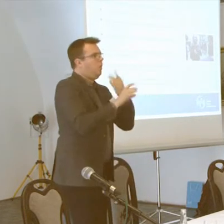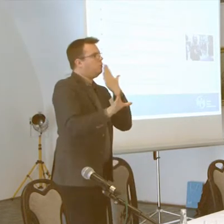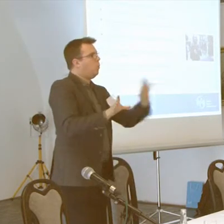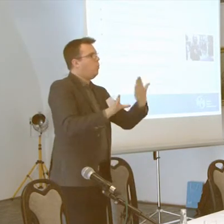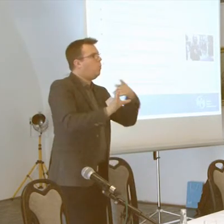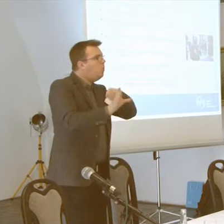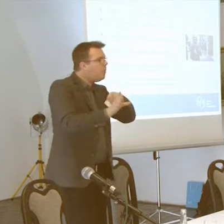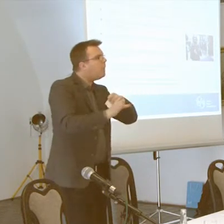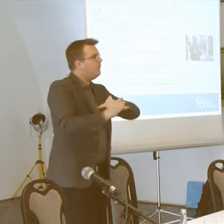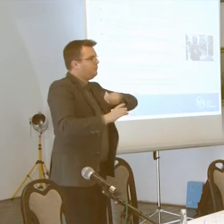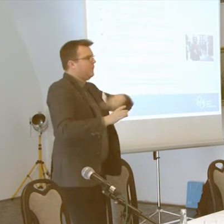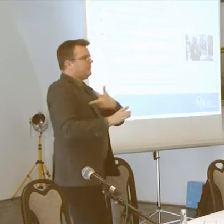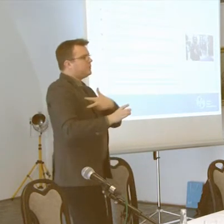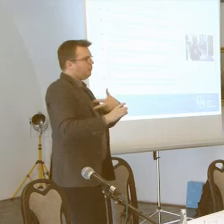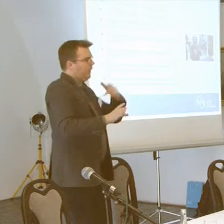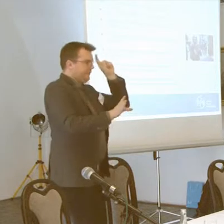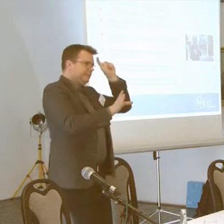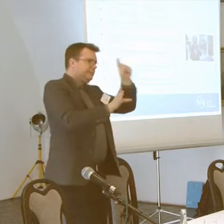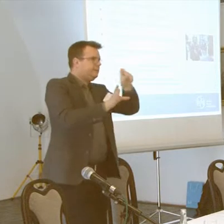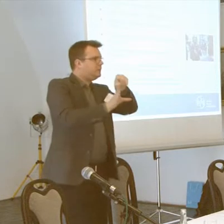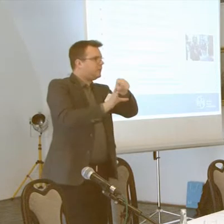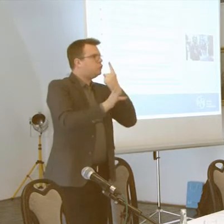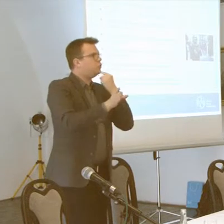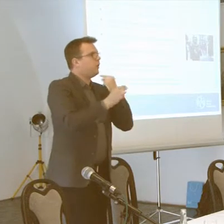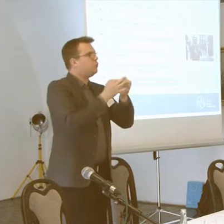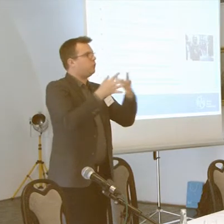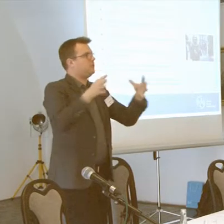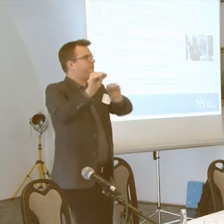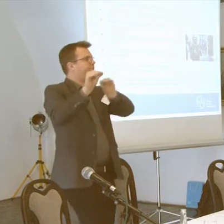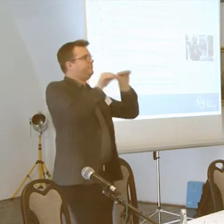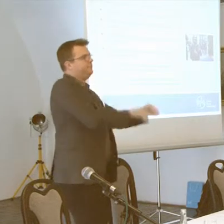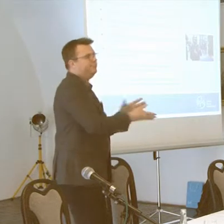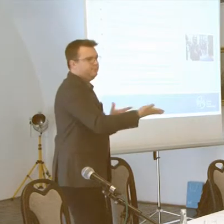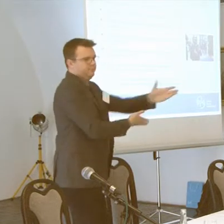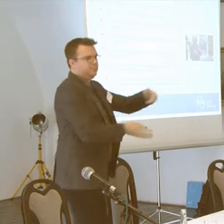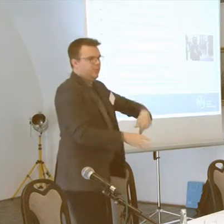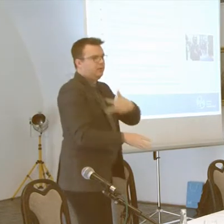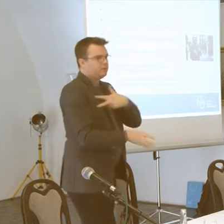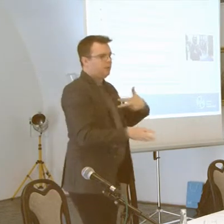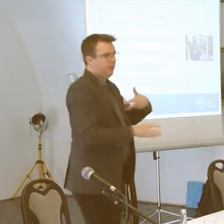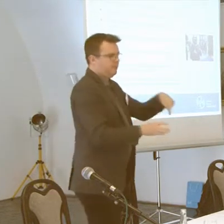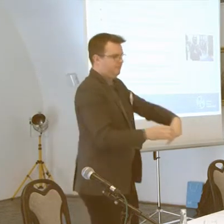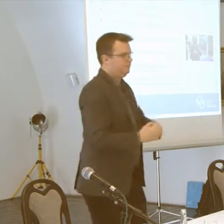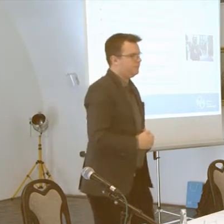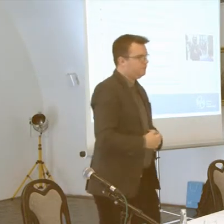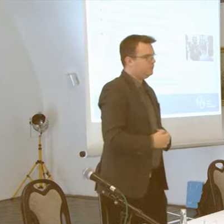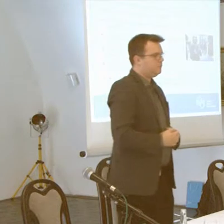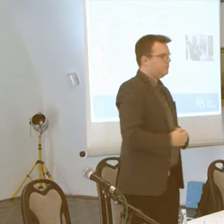the interpreter called the emergency center, which was very good, and Denmark has been inspired by this and want to have